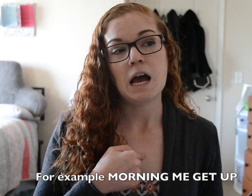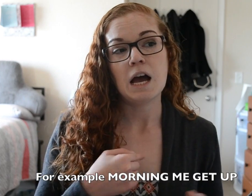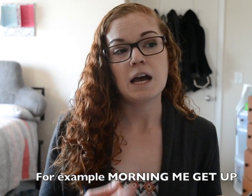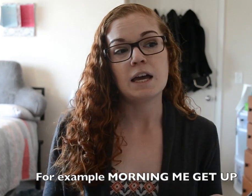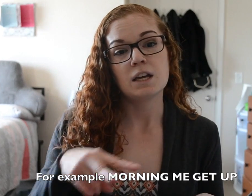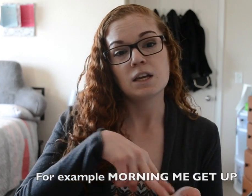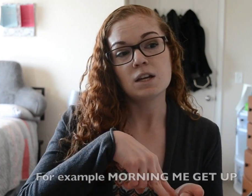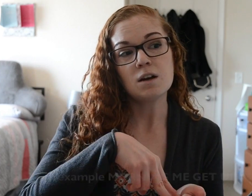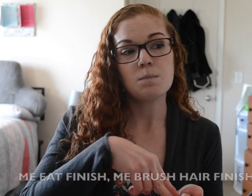I get up,